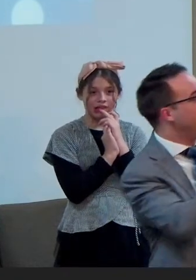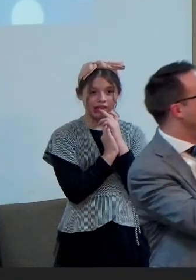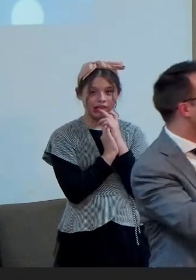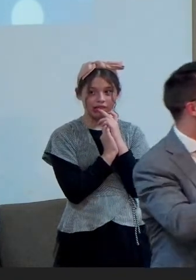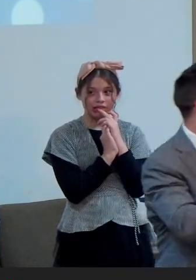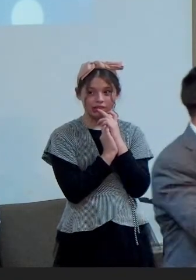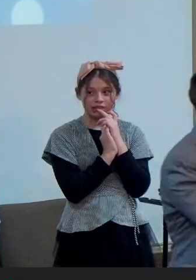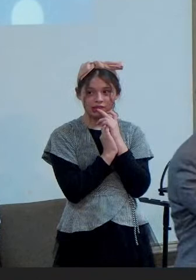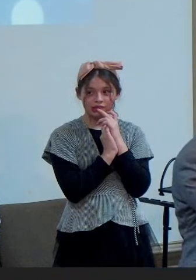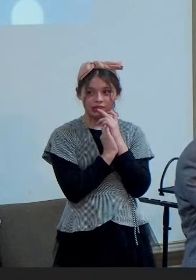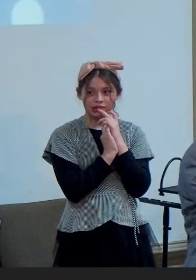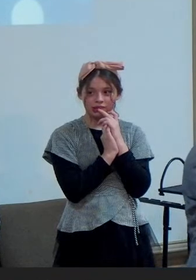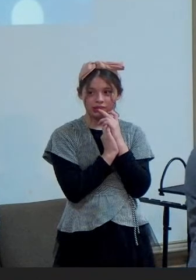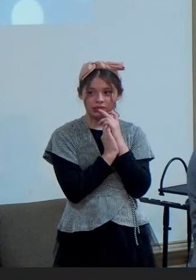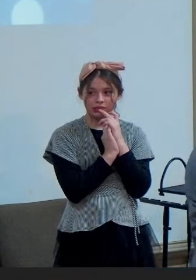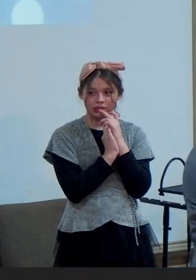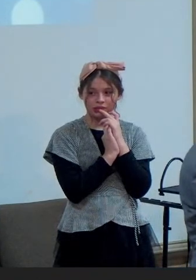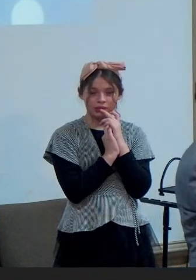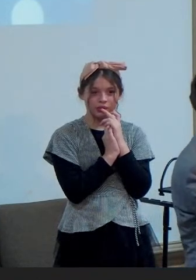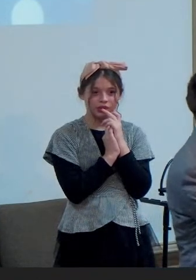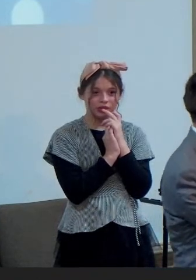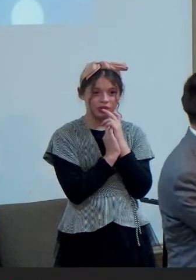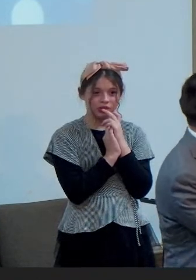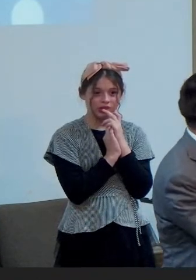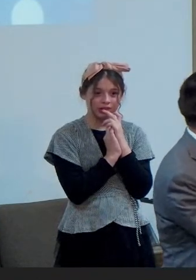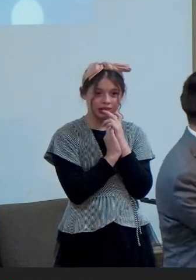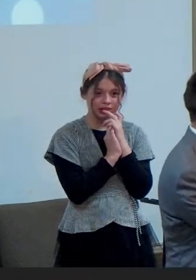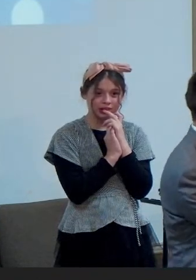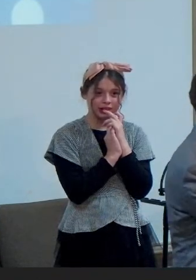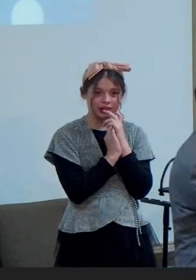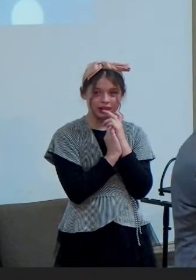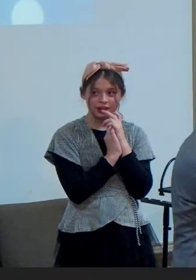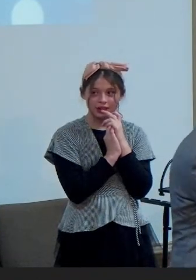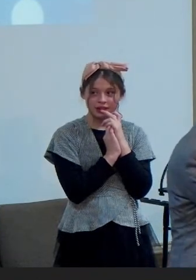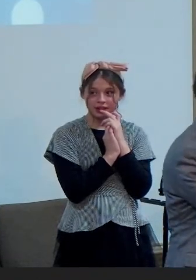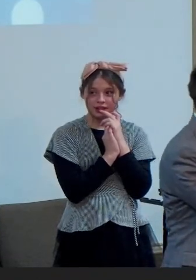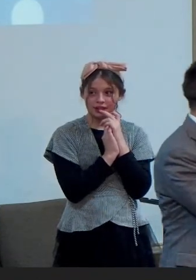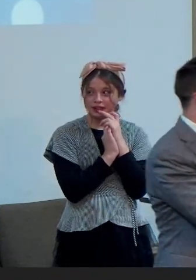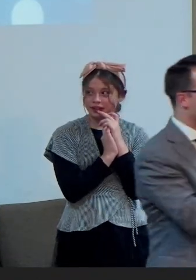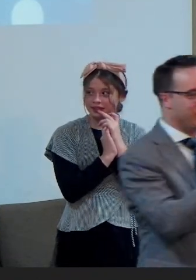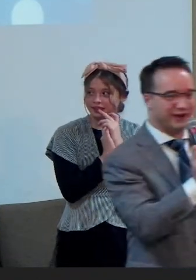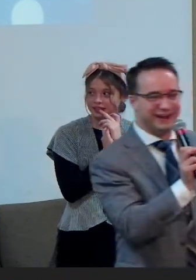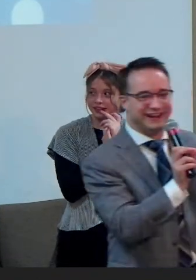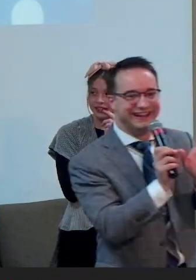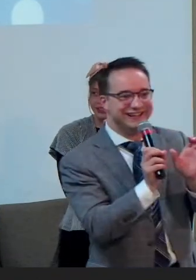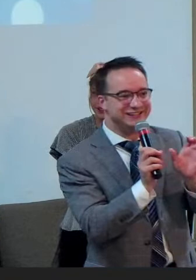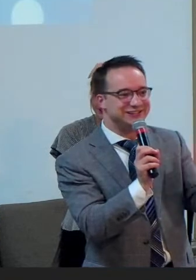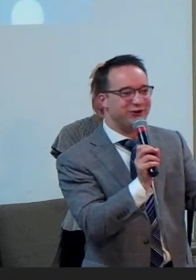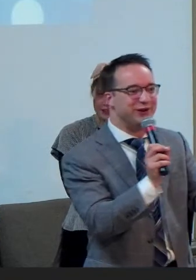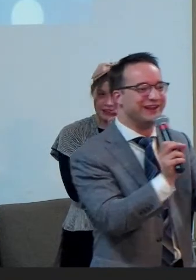it out. I don't know. She's either going to be Bob, the next Bob the Builder, or